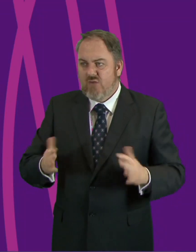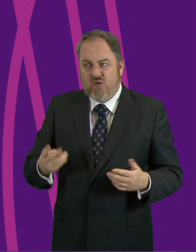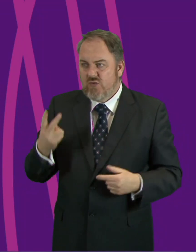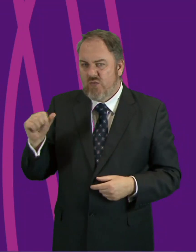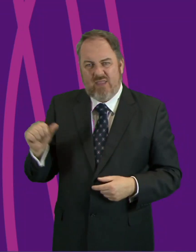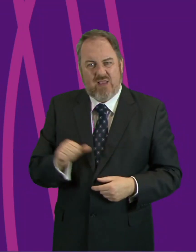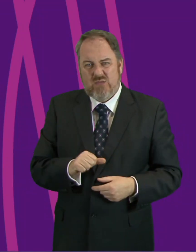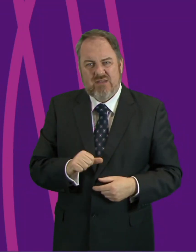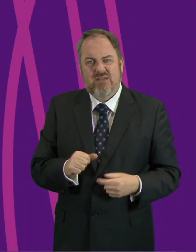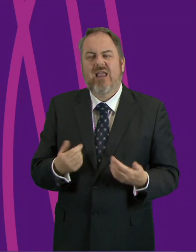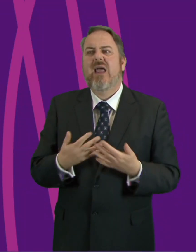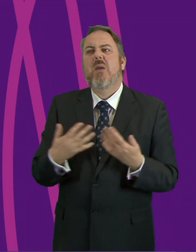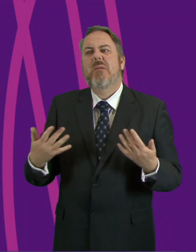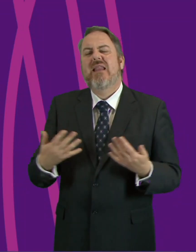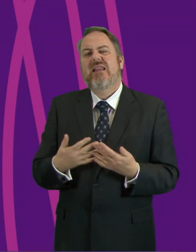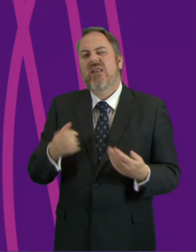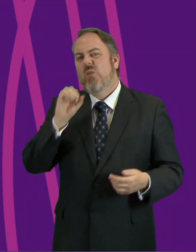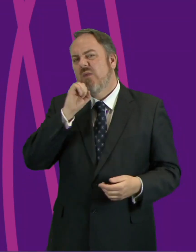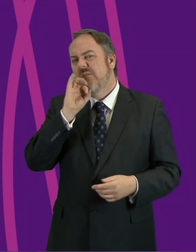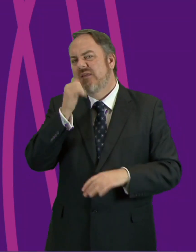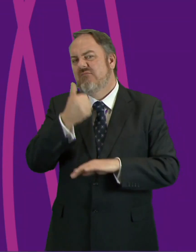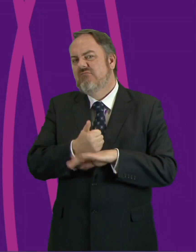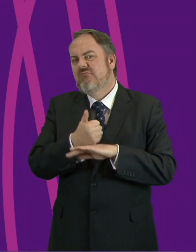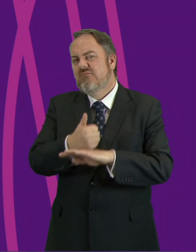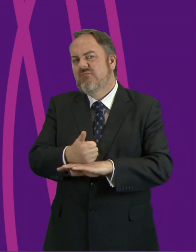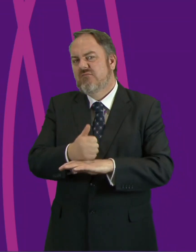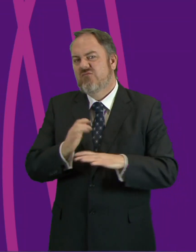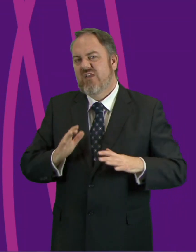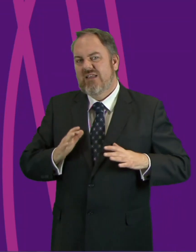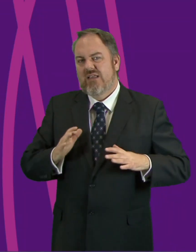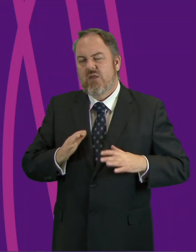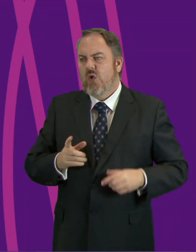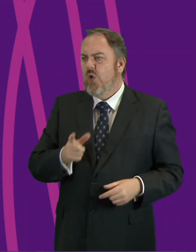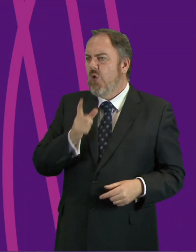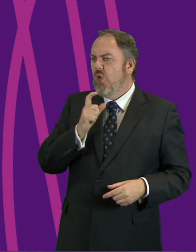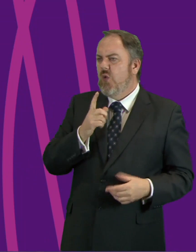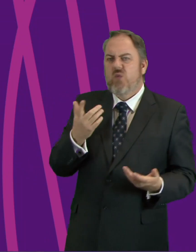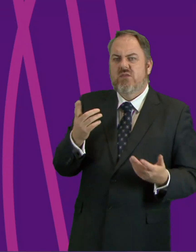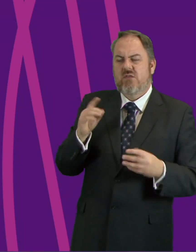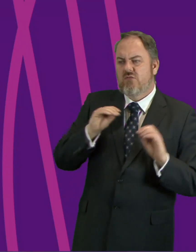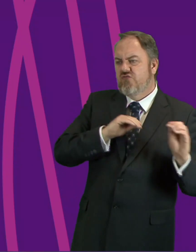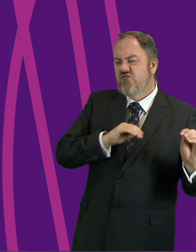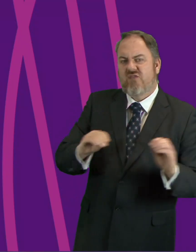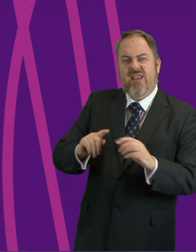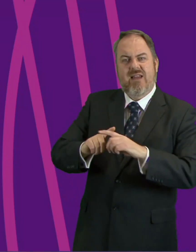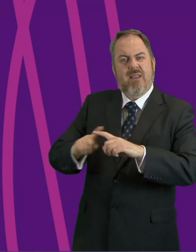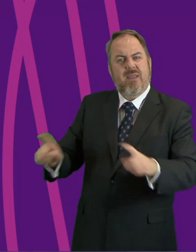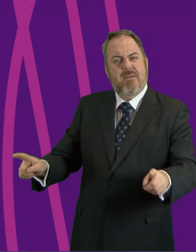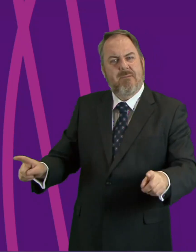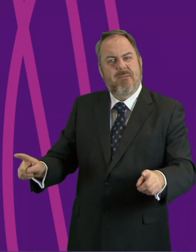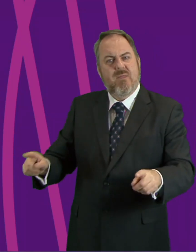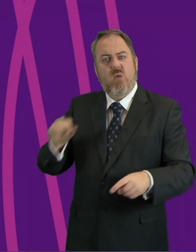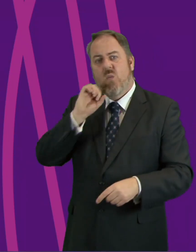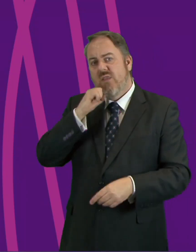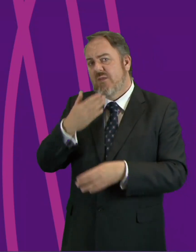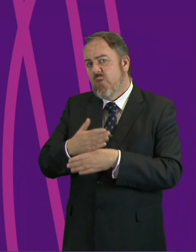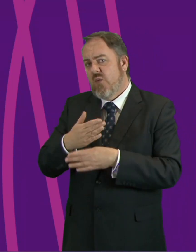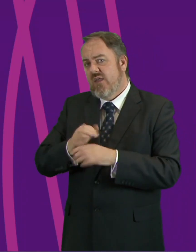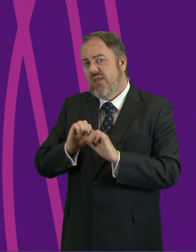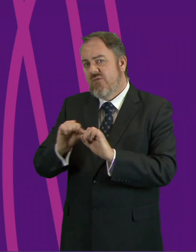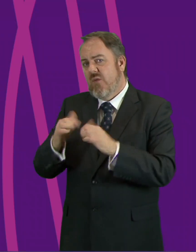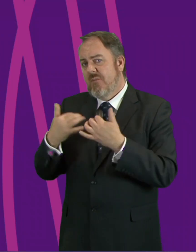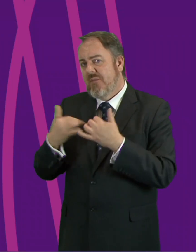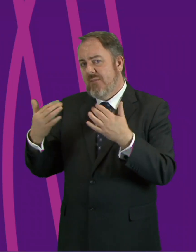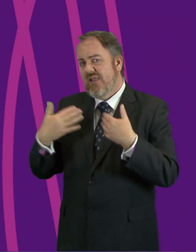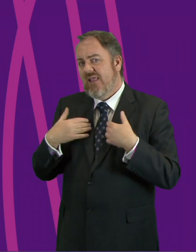place by then? Can the First Minister tell us who is undertaking that recruitment? Will these people be employed by public health